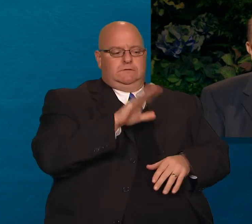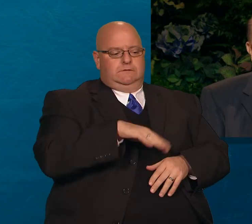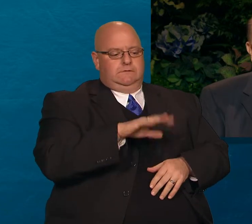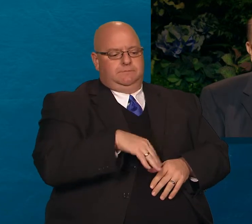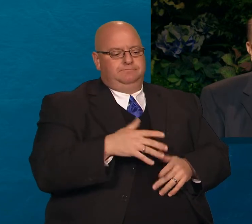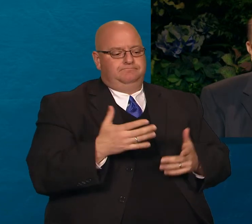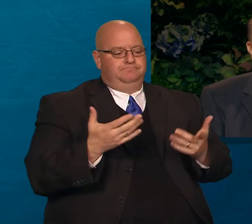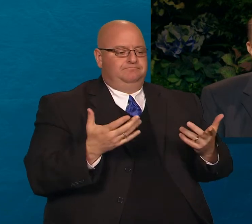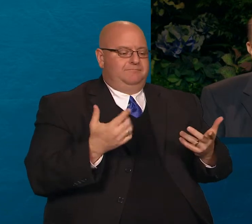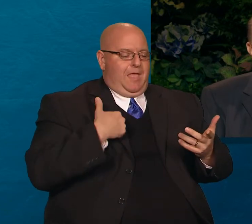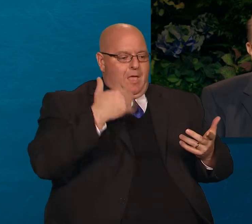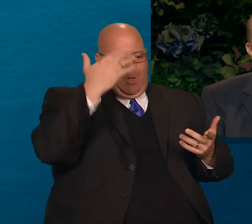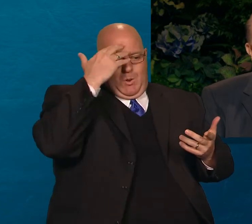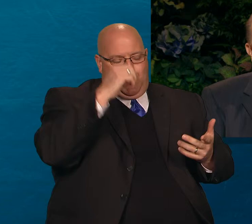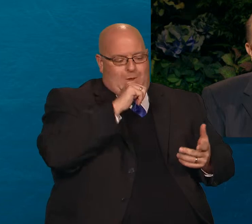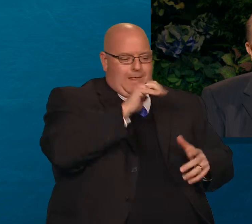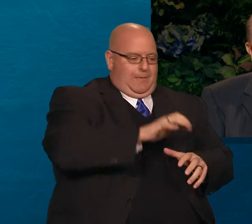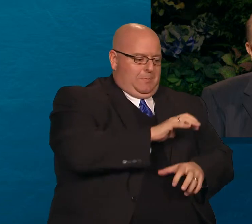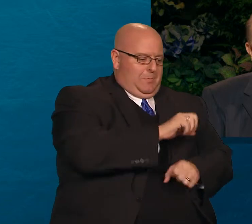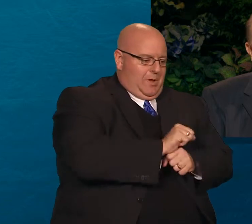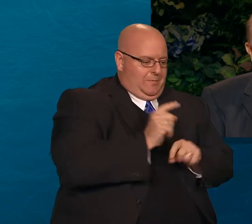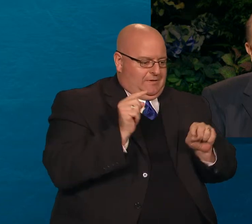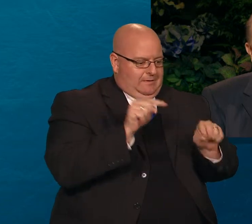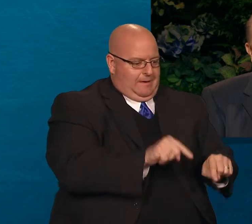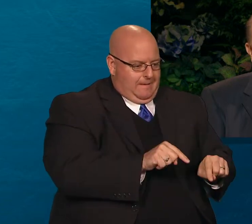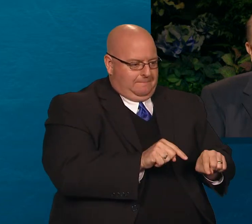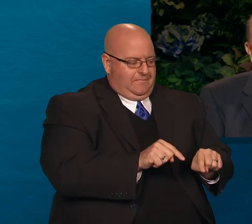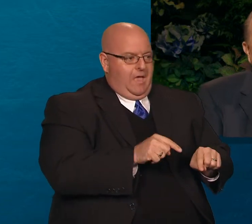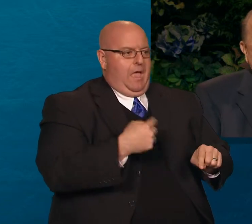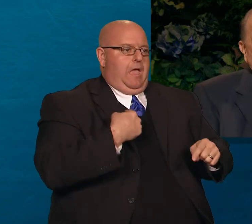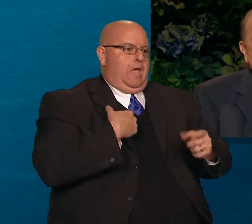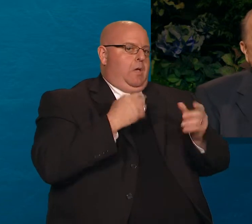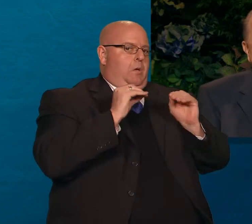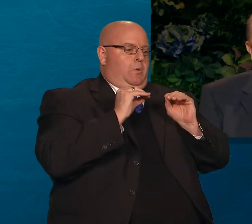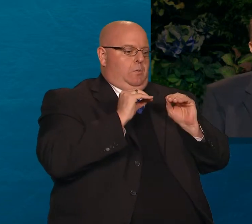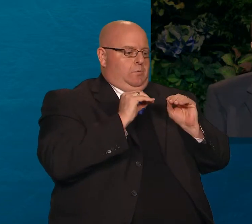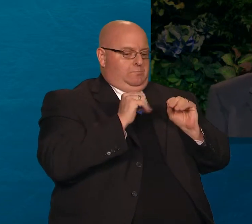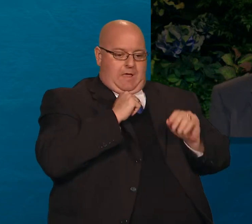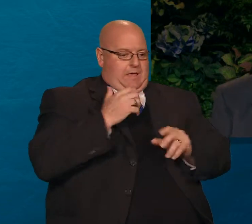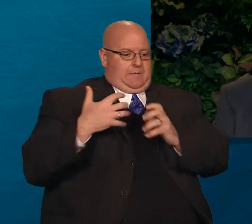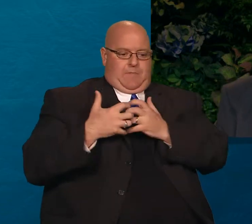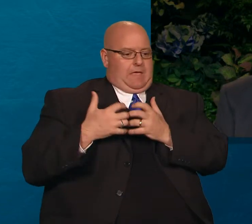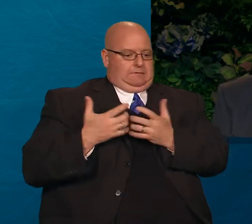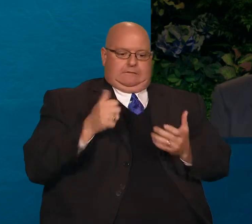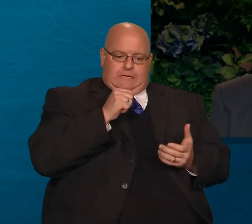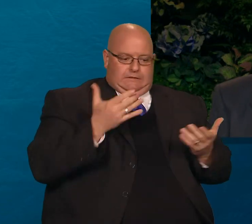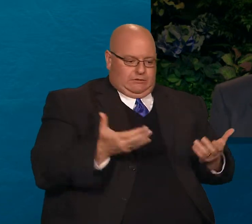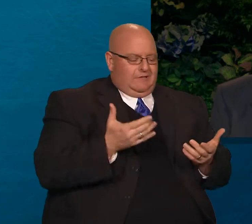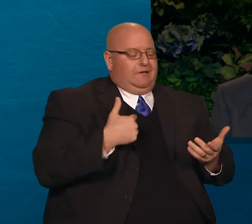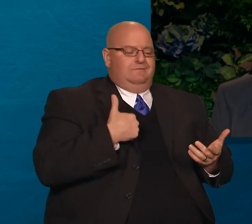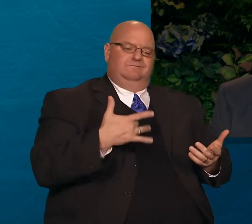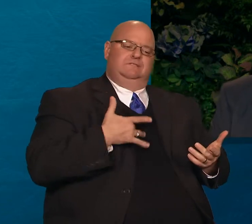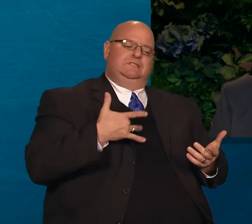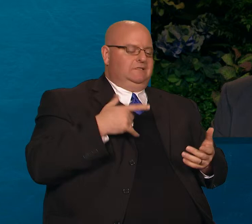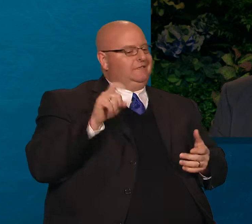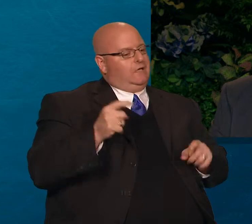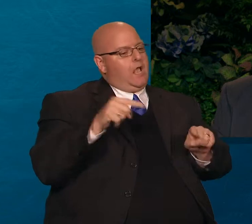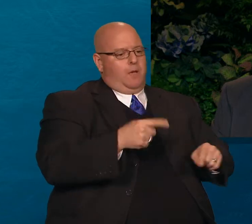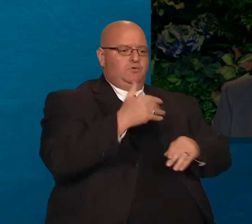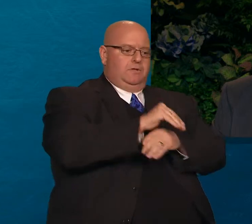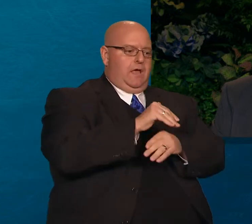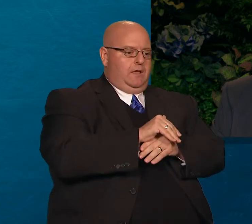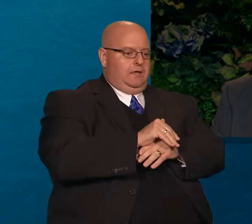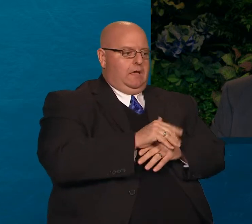said, "I know I didn't make an appointment to come. I don't have with me my companion, but I felt I should come